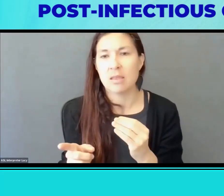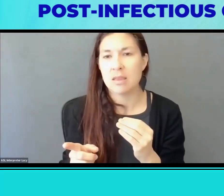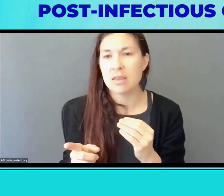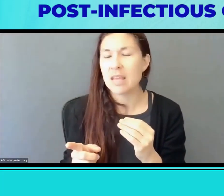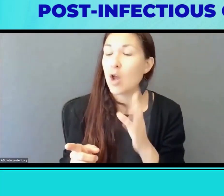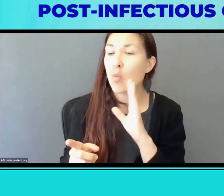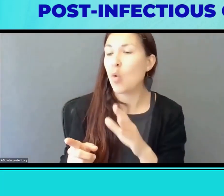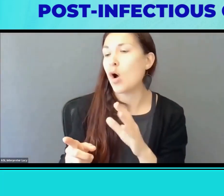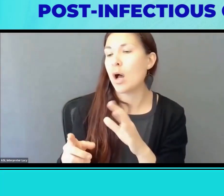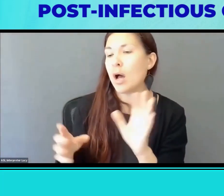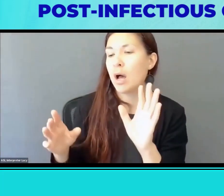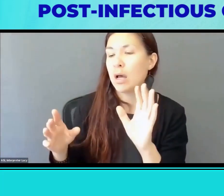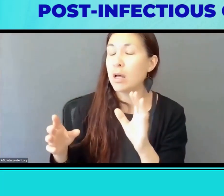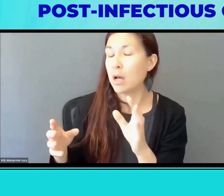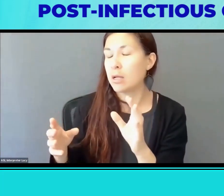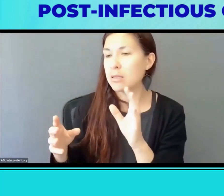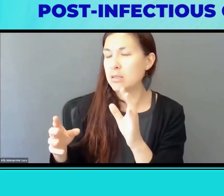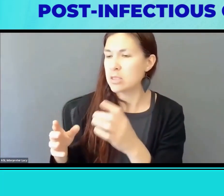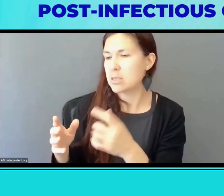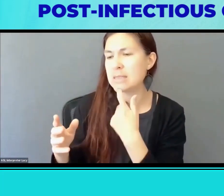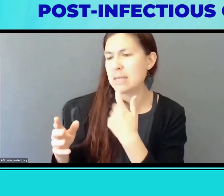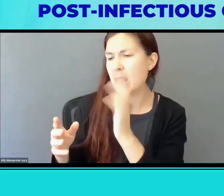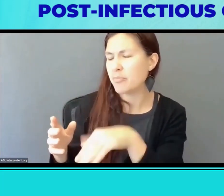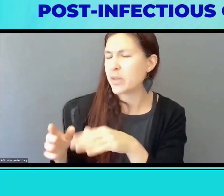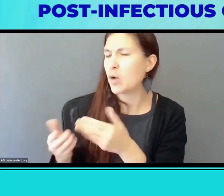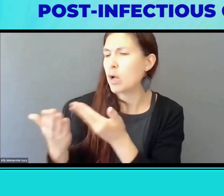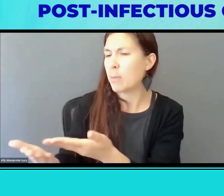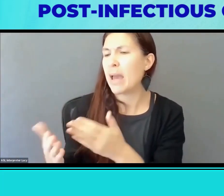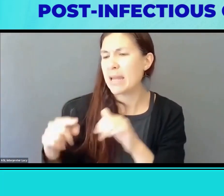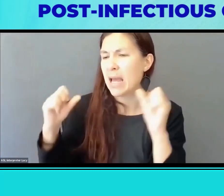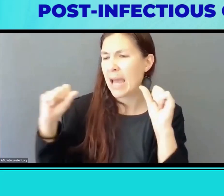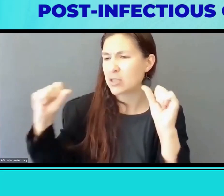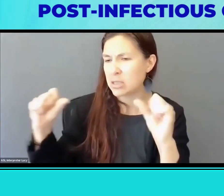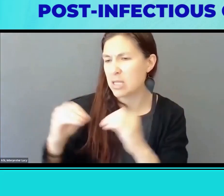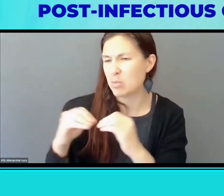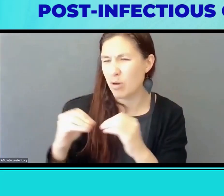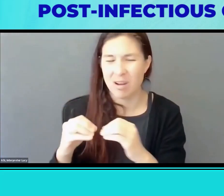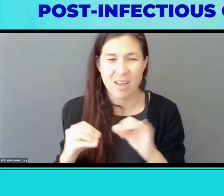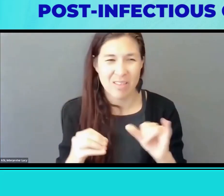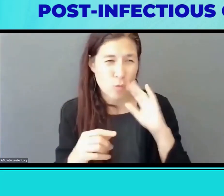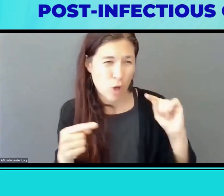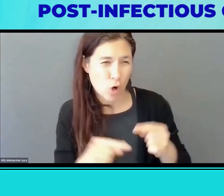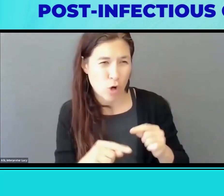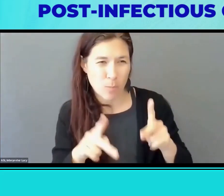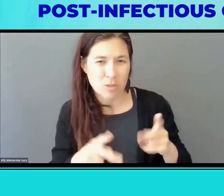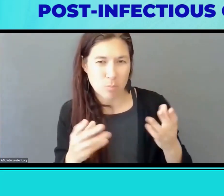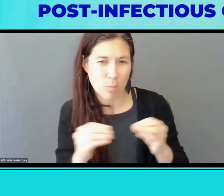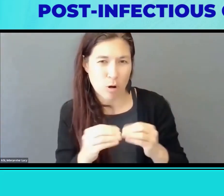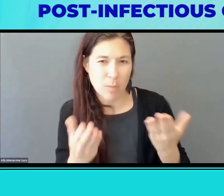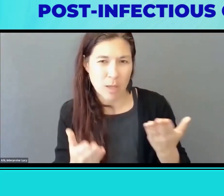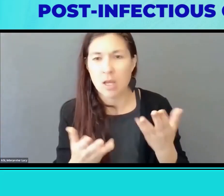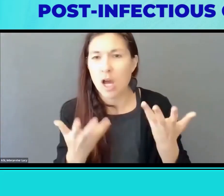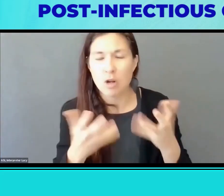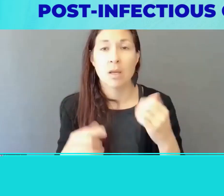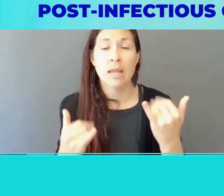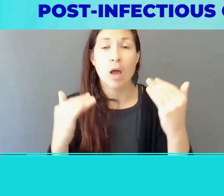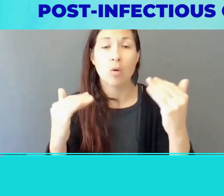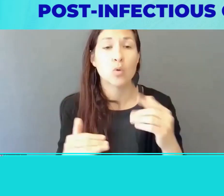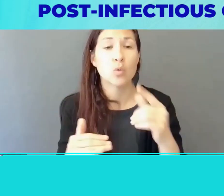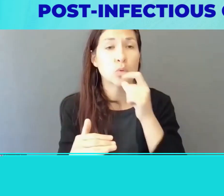internet access as well as research skills. To actually obtain a diagnosis or treatment, you need to skillfully and confidently navigate the American